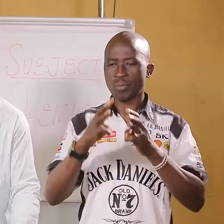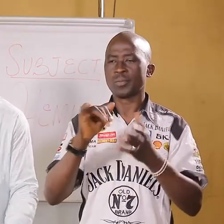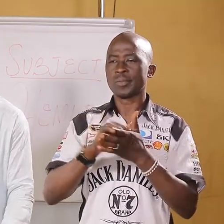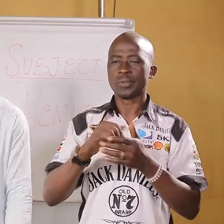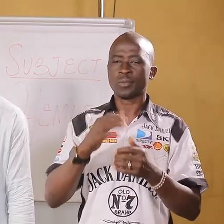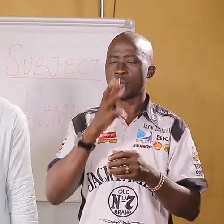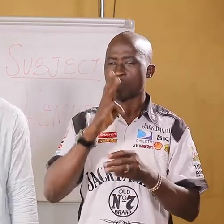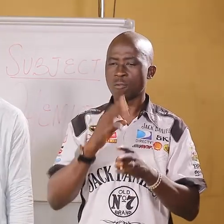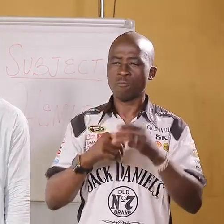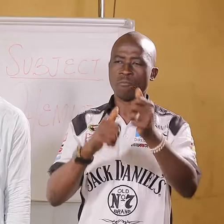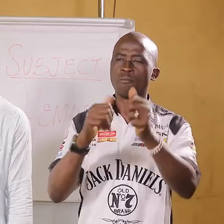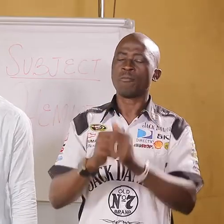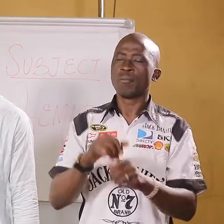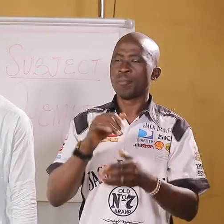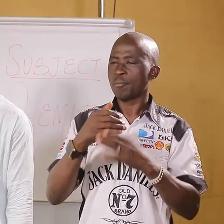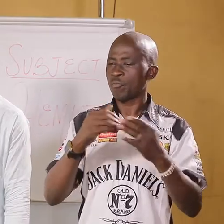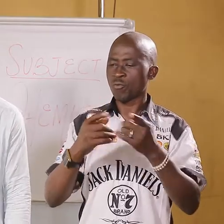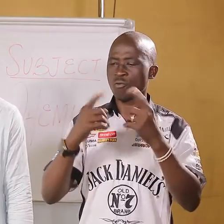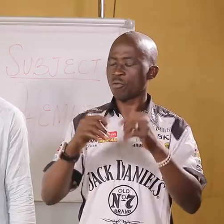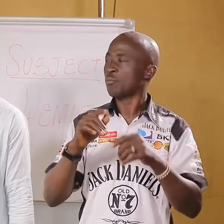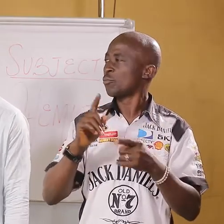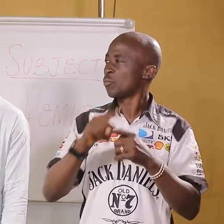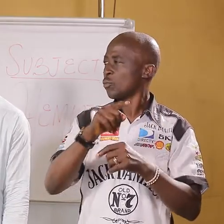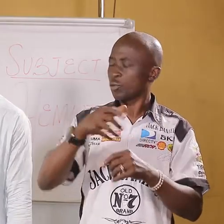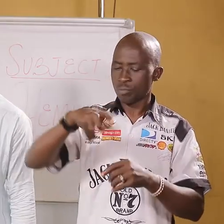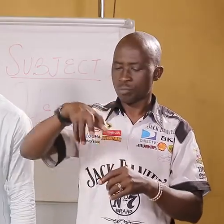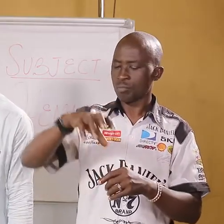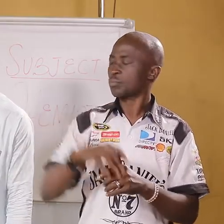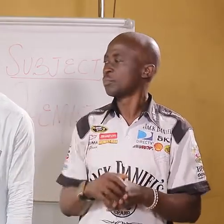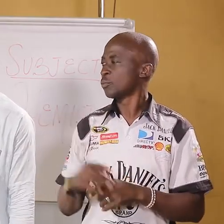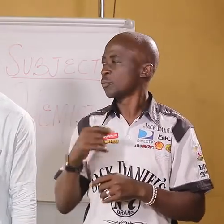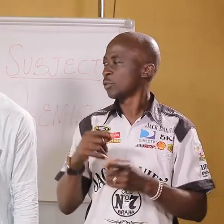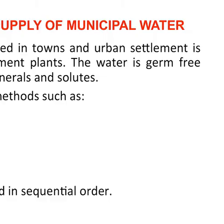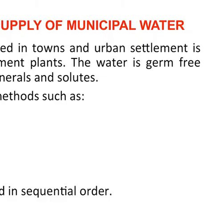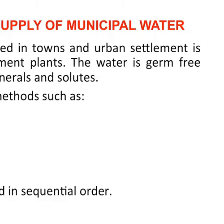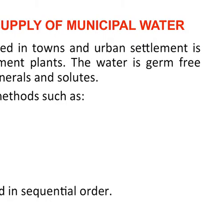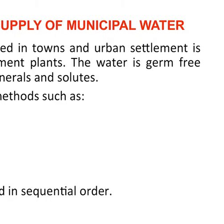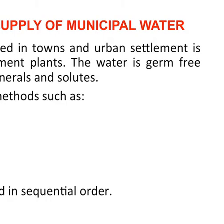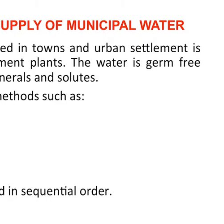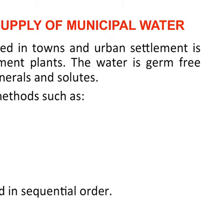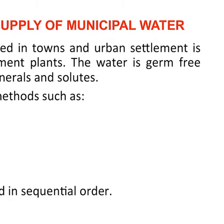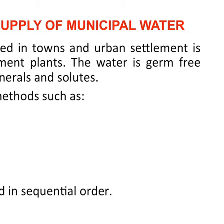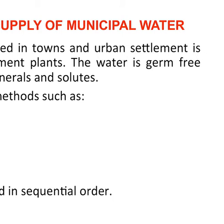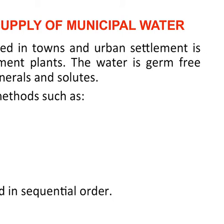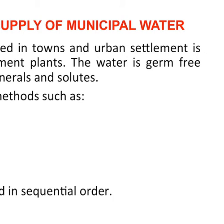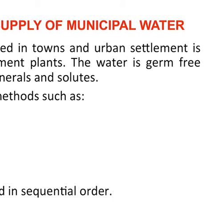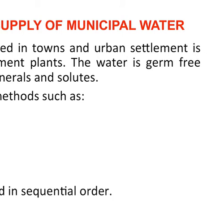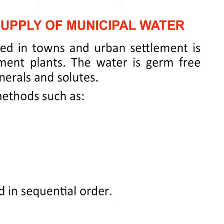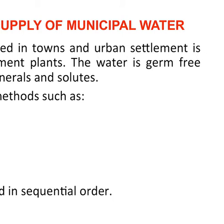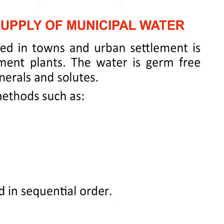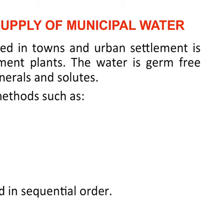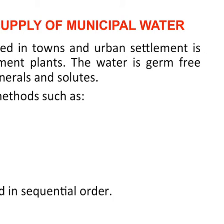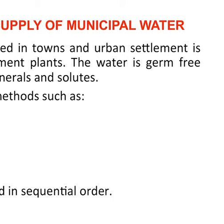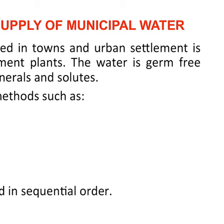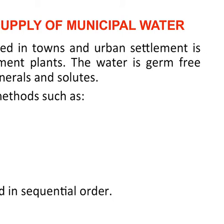it is sent via taps. The processes are as follows. We agree that the pipe-borne water used in towns